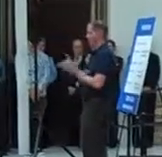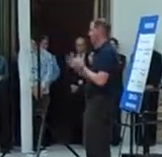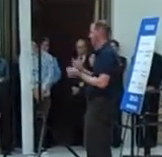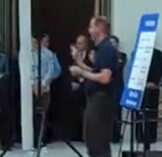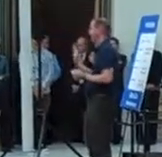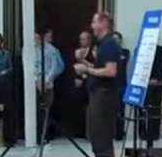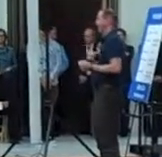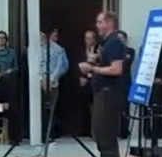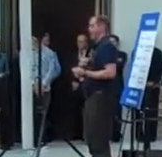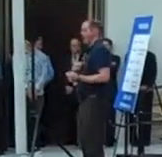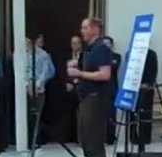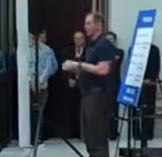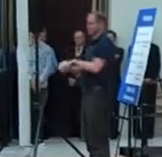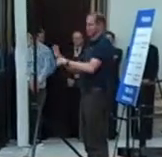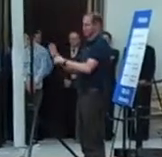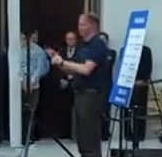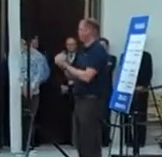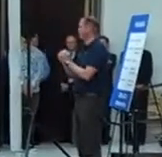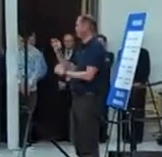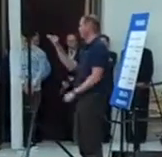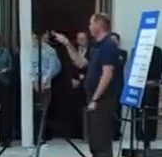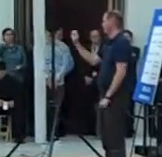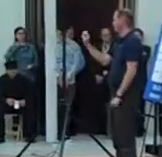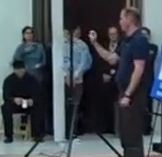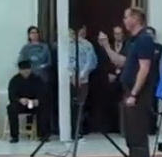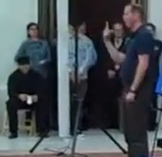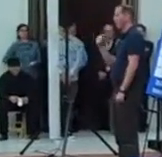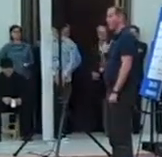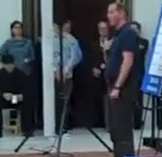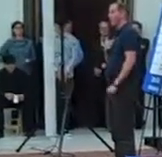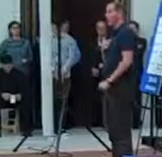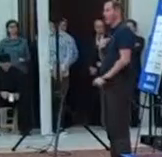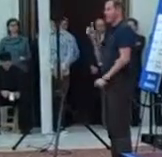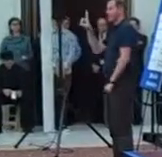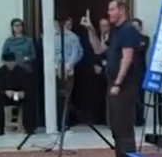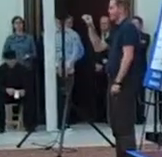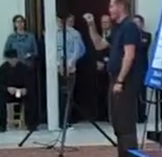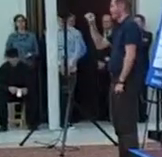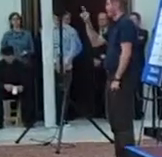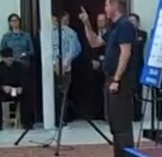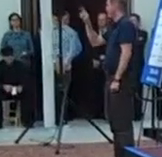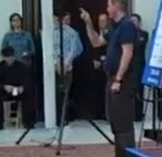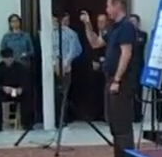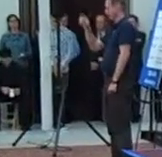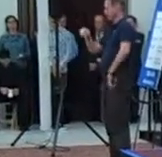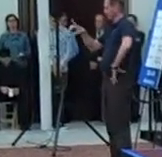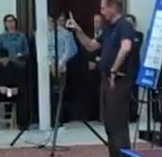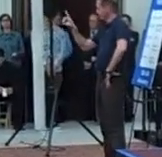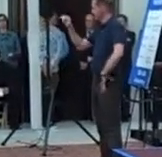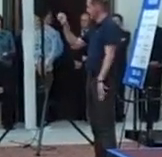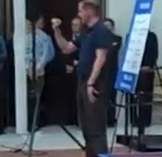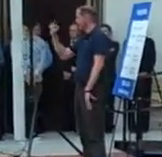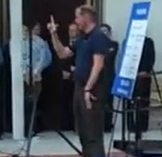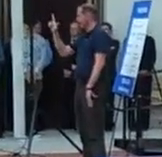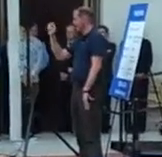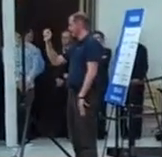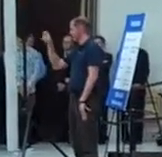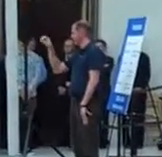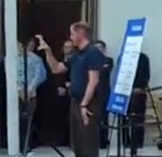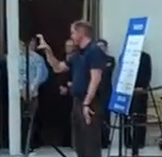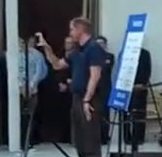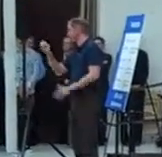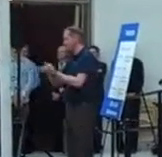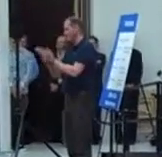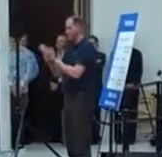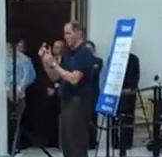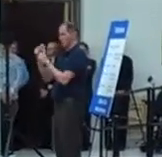notes. I got my own learning disability called dyslexia, so I can't read very well. But I thought it was important to make Susan's point, and